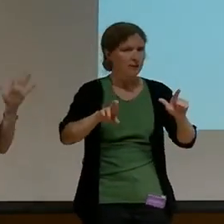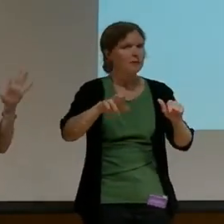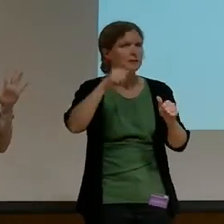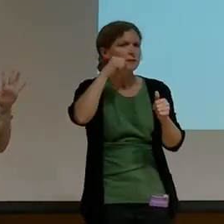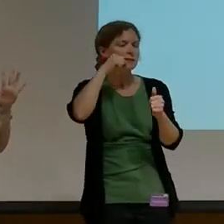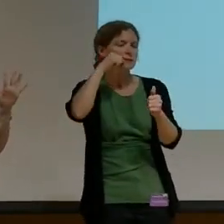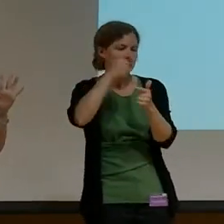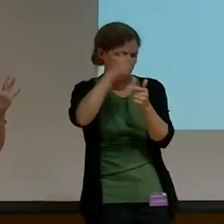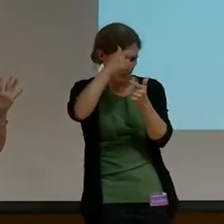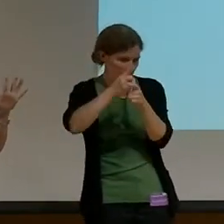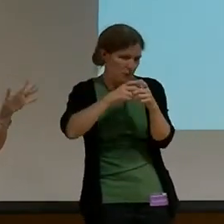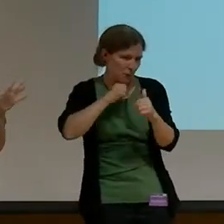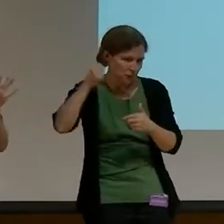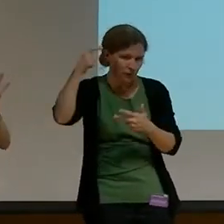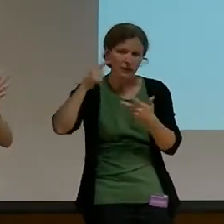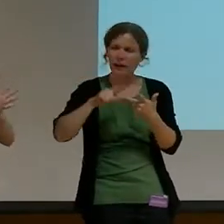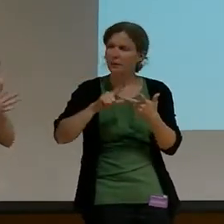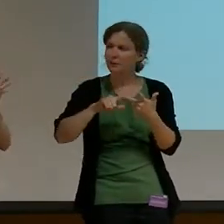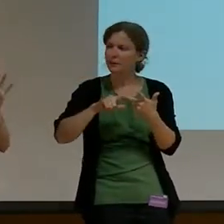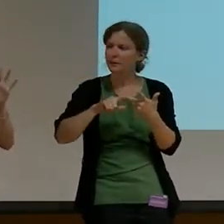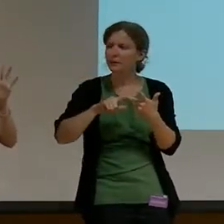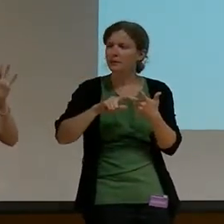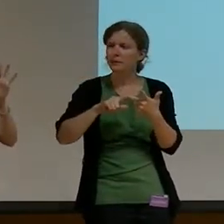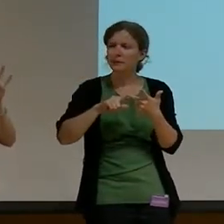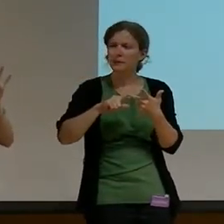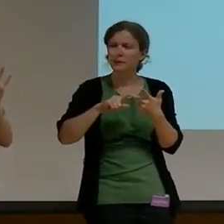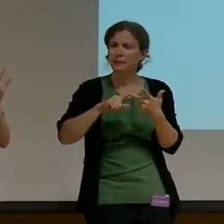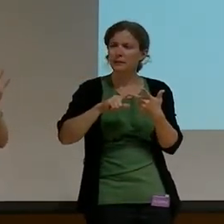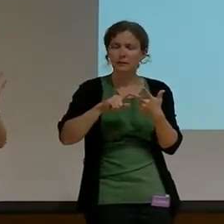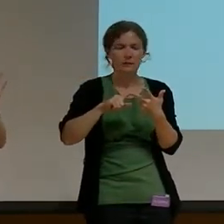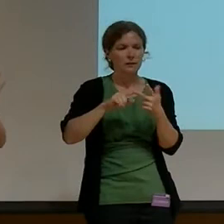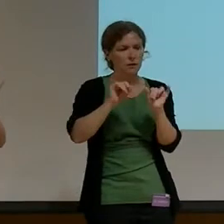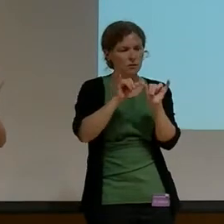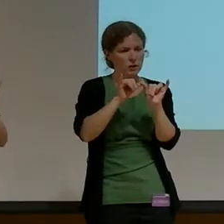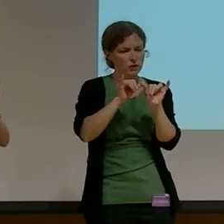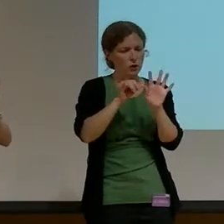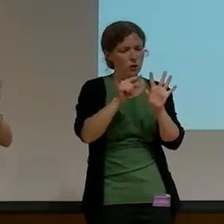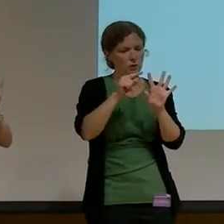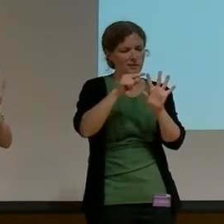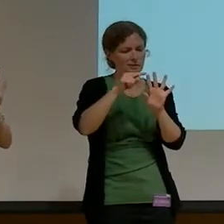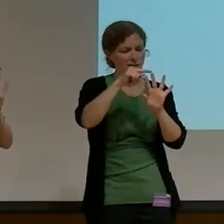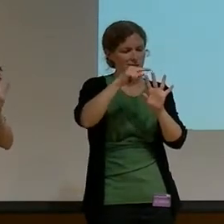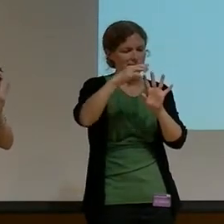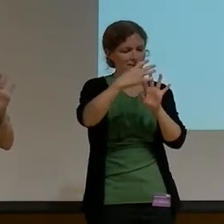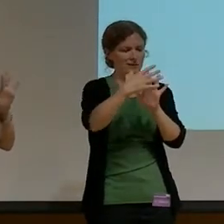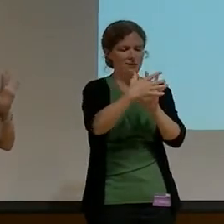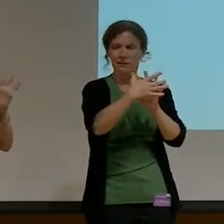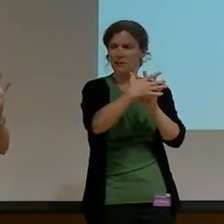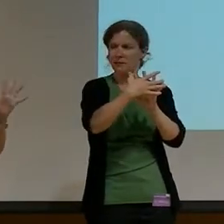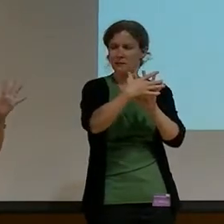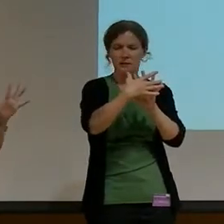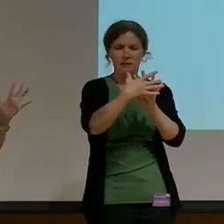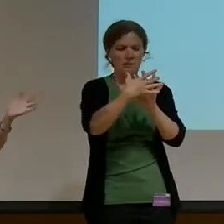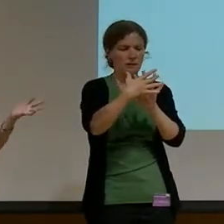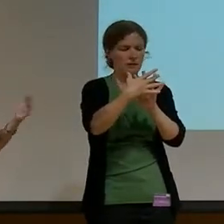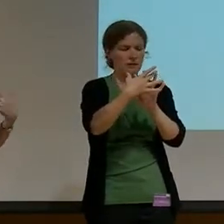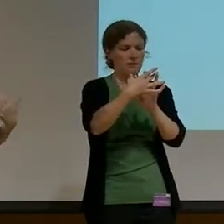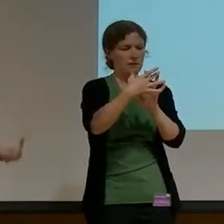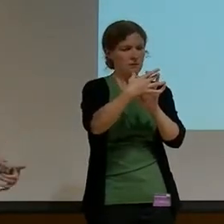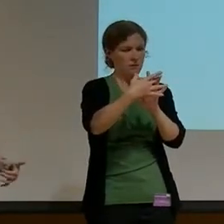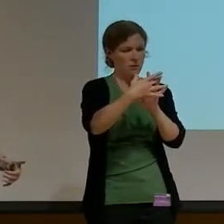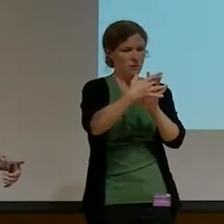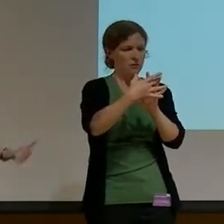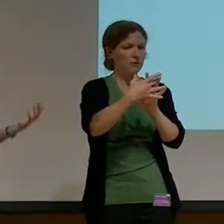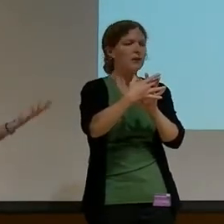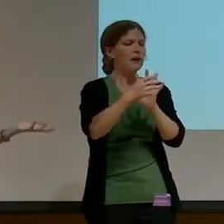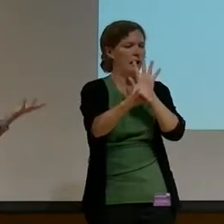finger length ratios, which is a long story, but basically the ratio between second digit and fourth digit is an indicator of